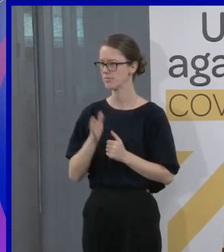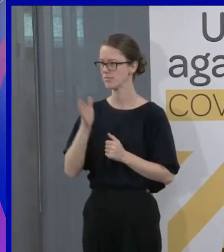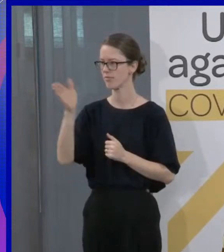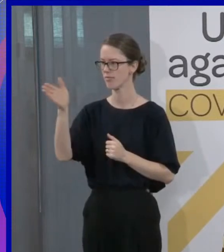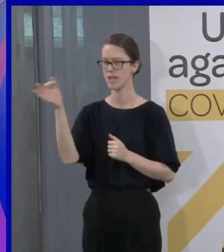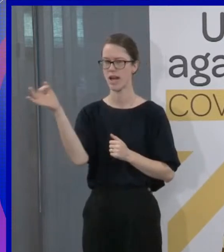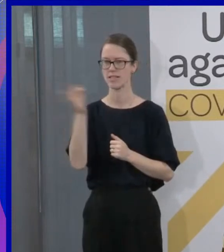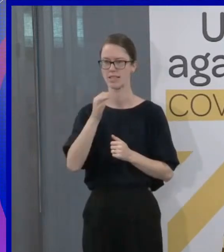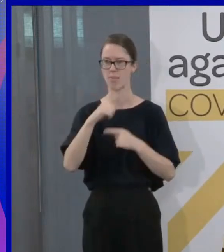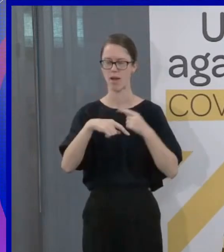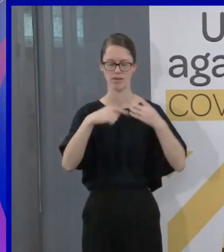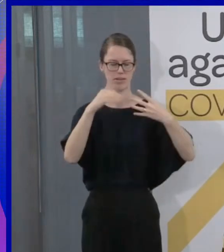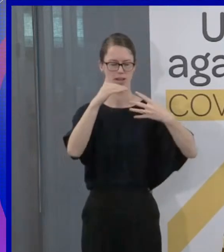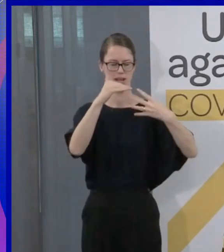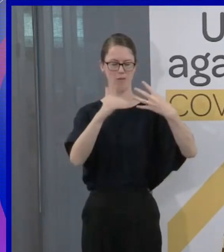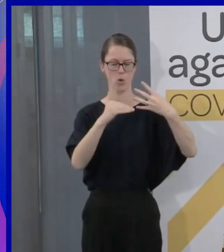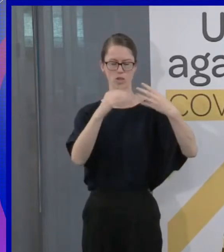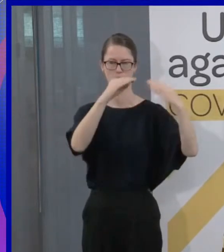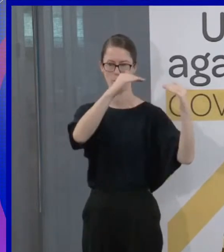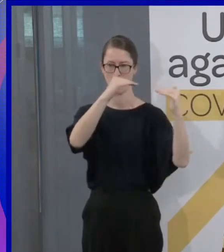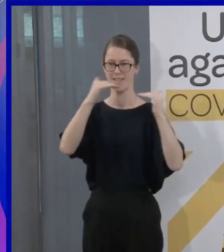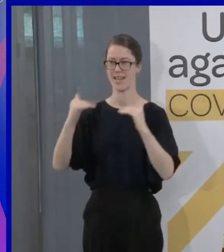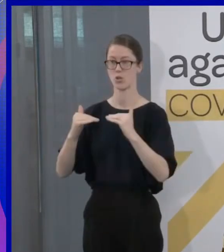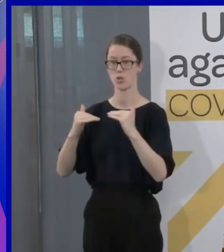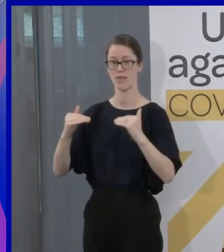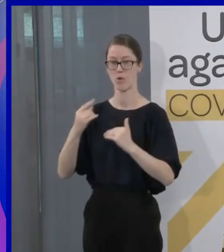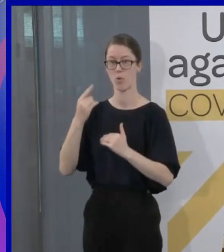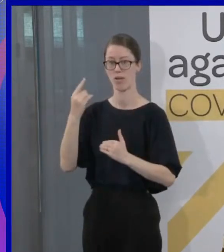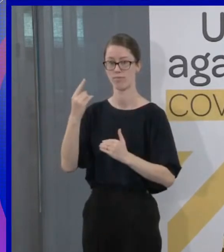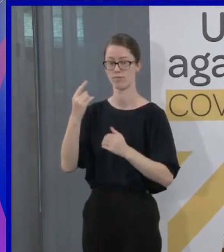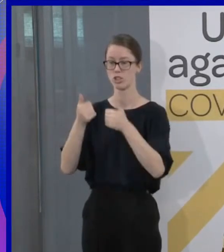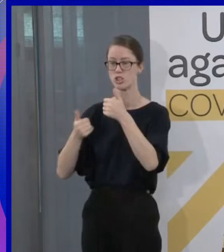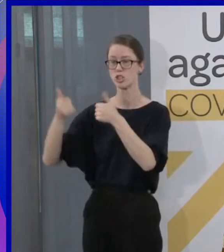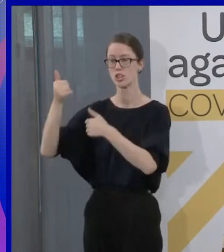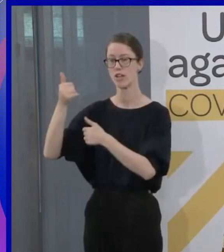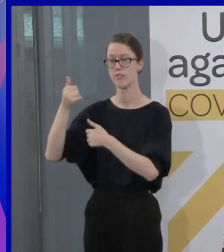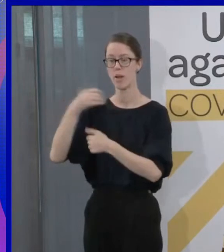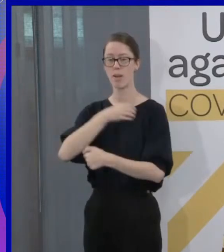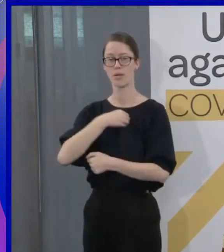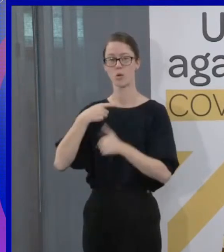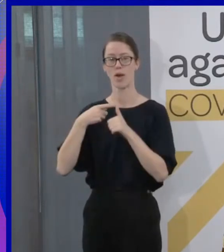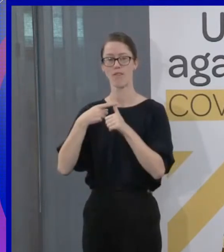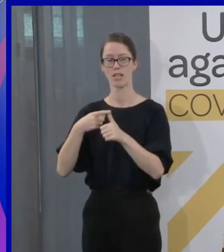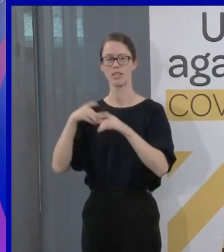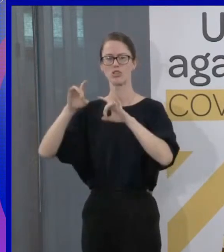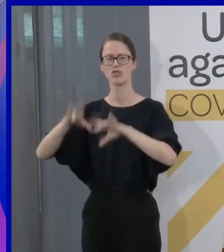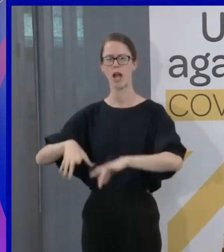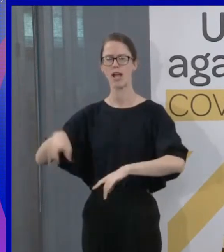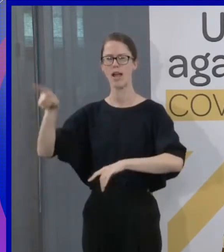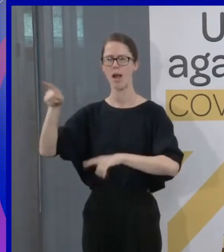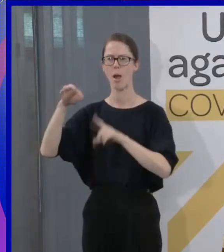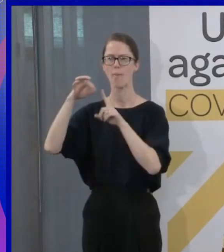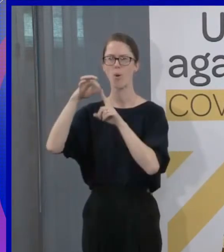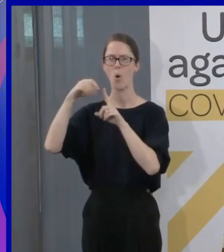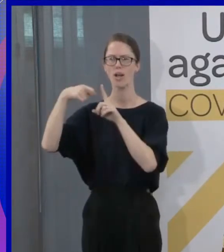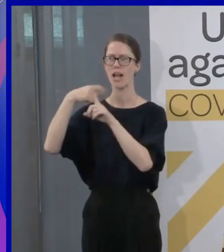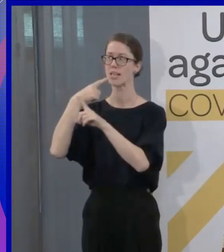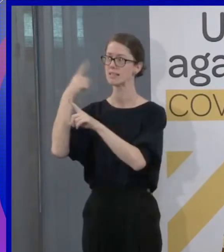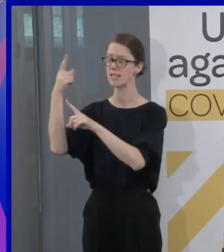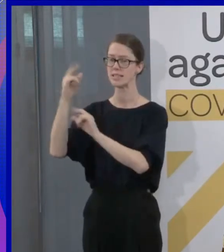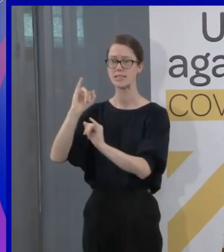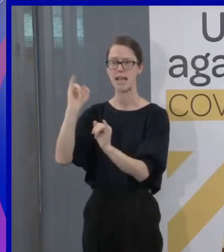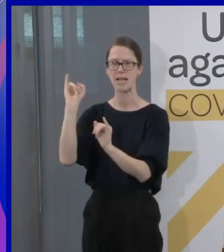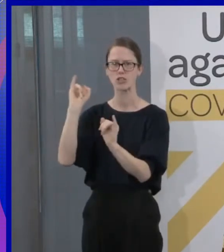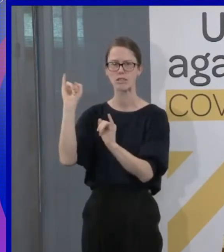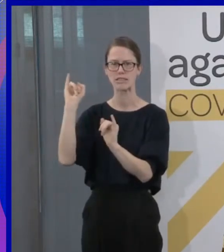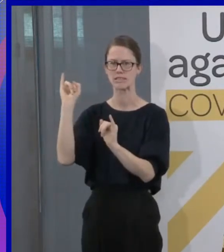getting back to alert level 1, the chief medical advisor in Australia, Paul Kelly, I think, has said that he thinks it's dangerous to